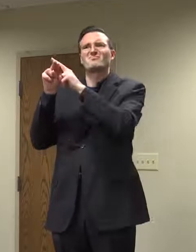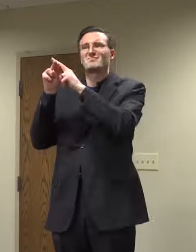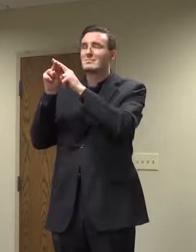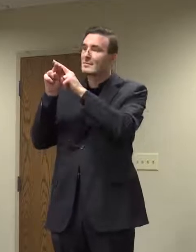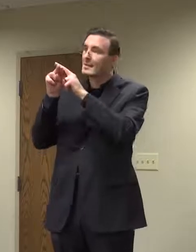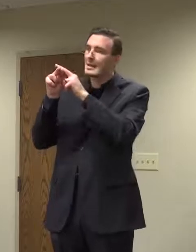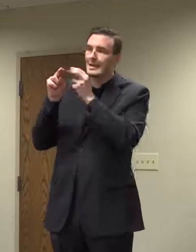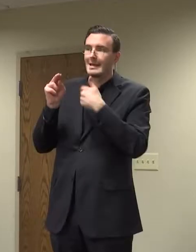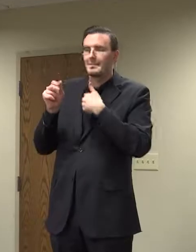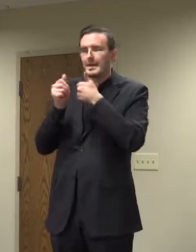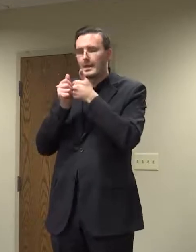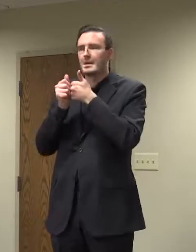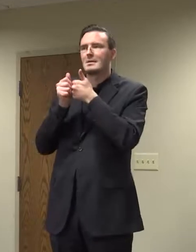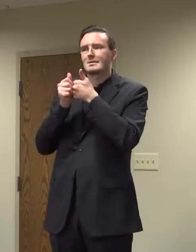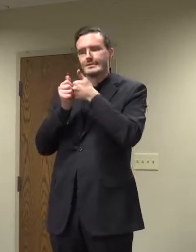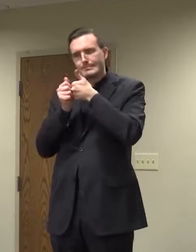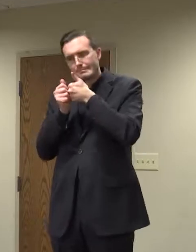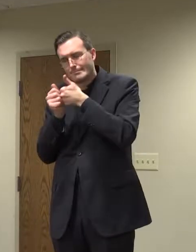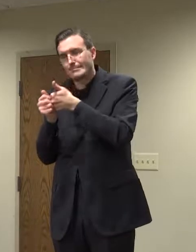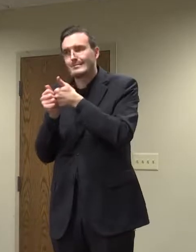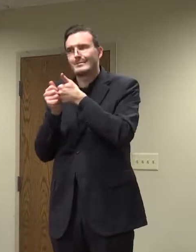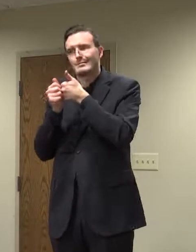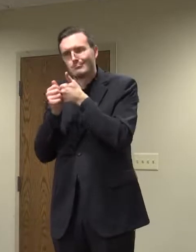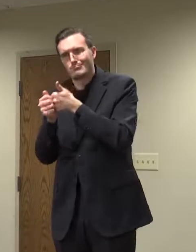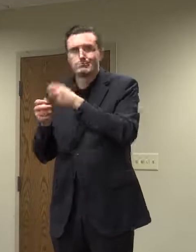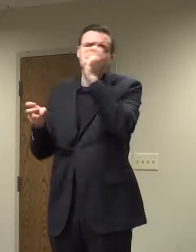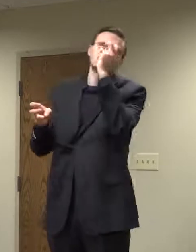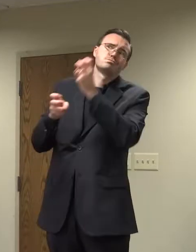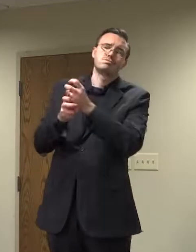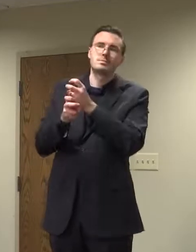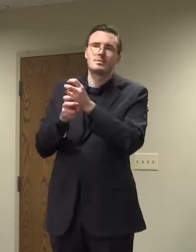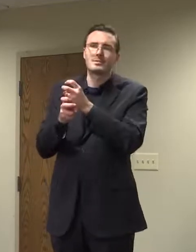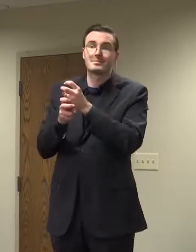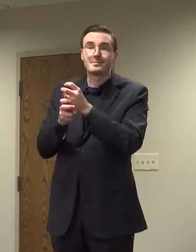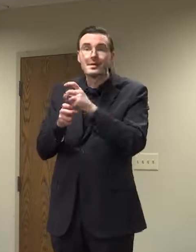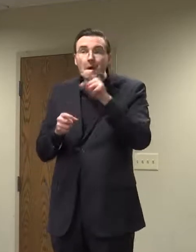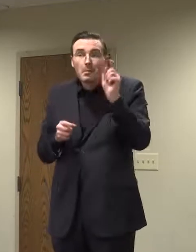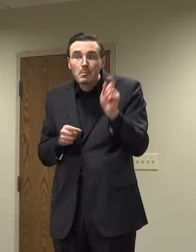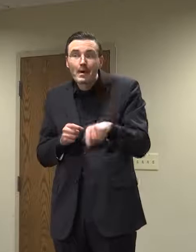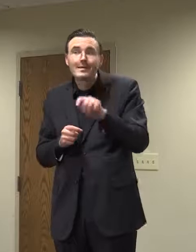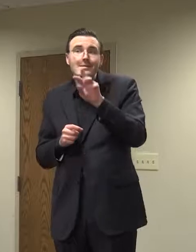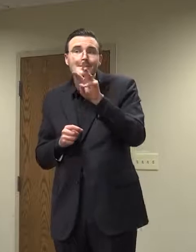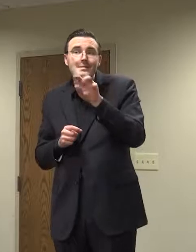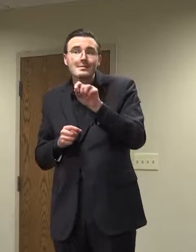have to really work hard to get ourselves down to 6.5.